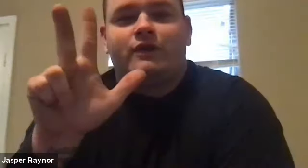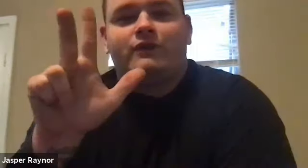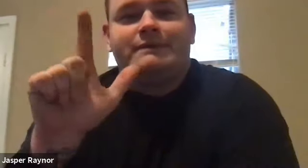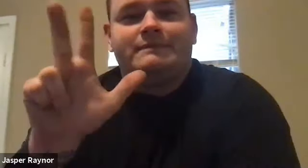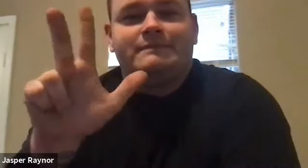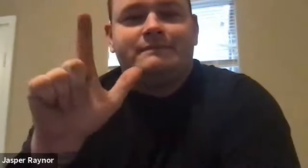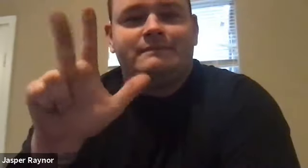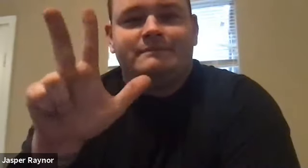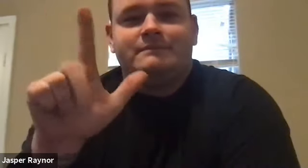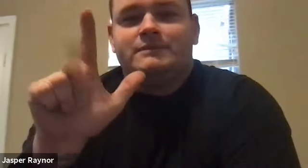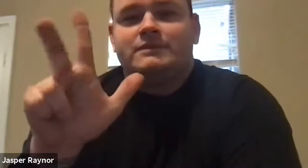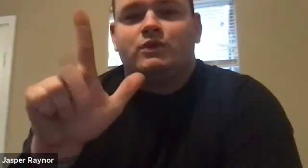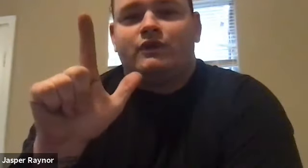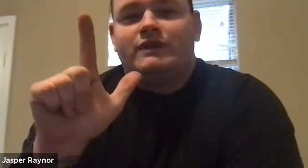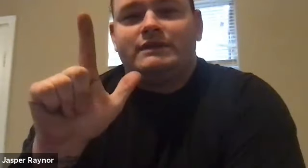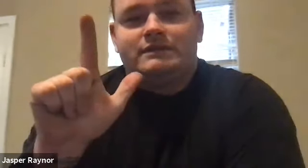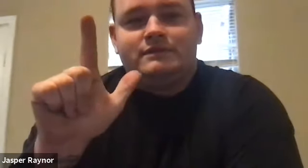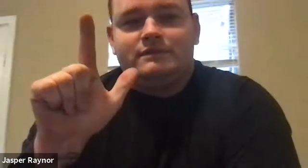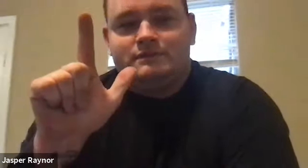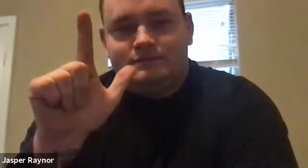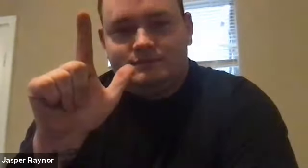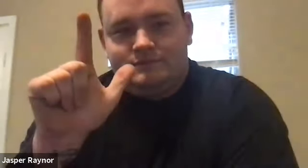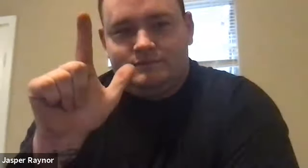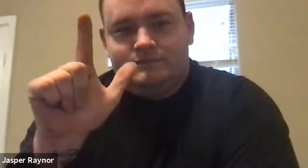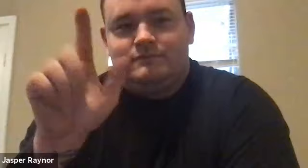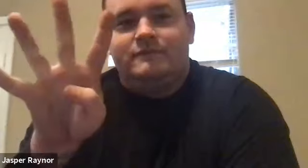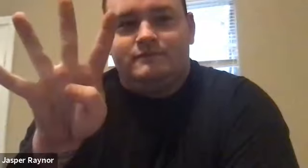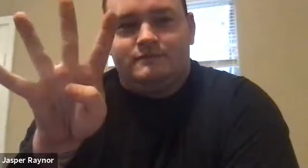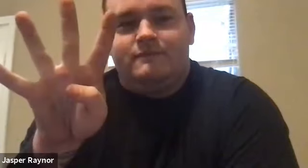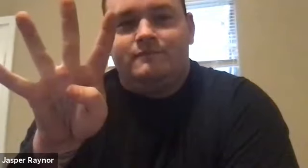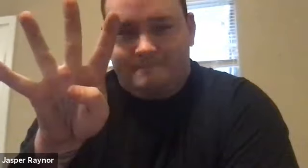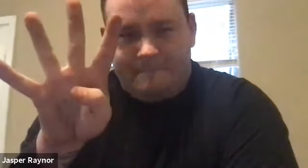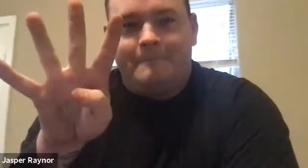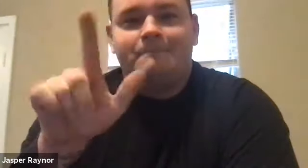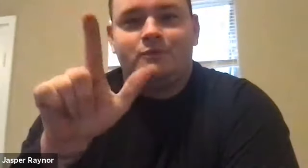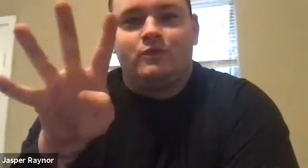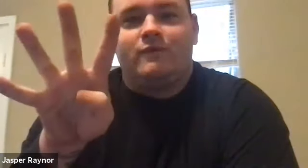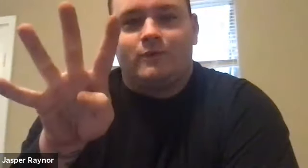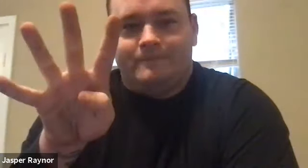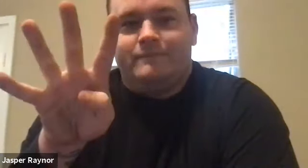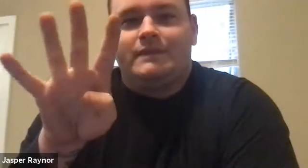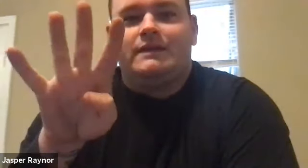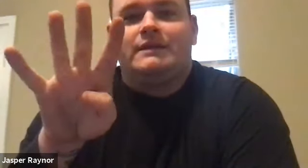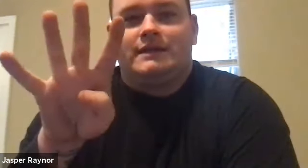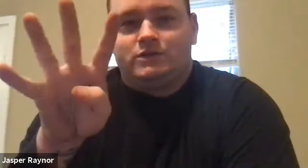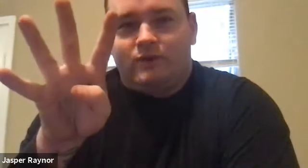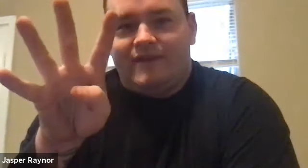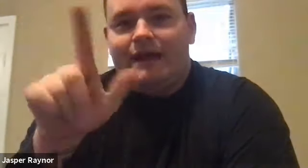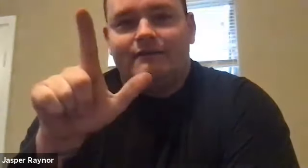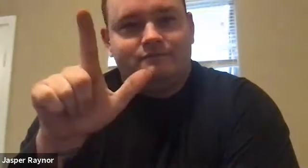Okay. And then 24, you switch, right? 24. Okay. Mhm. 24. Okay. And then 25,